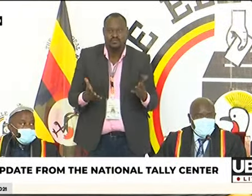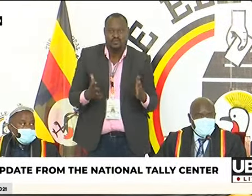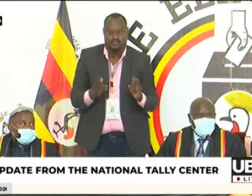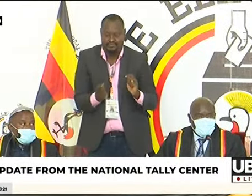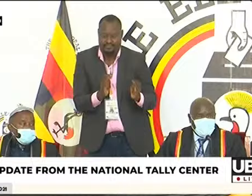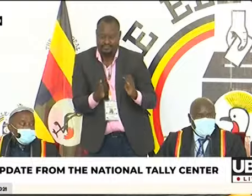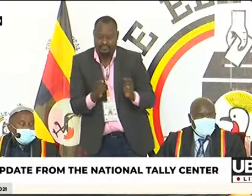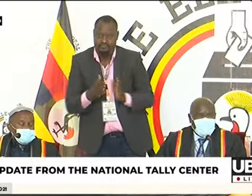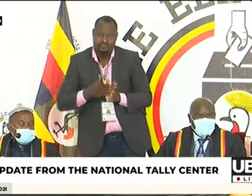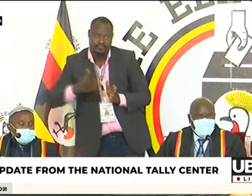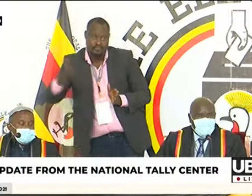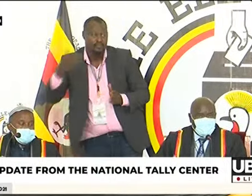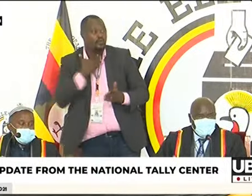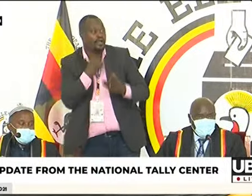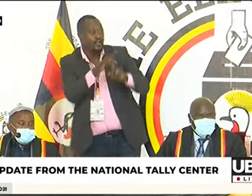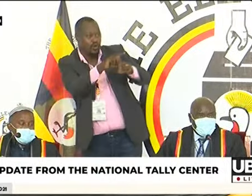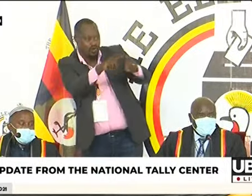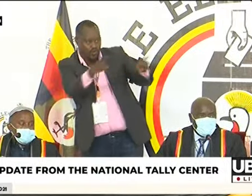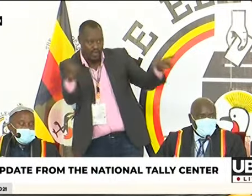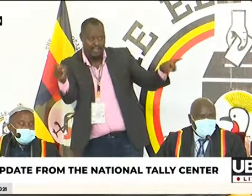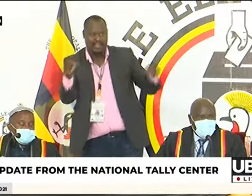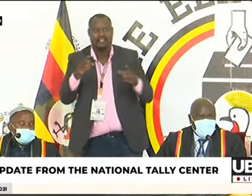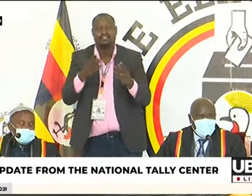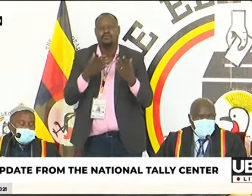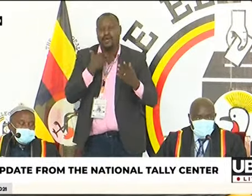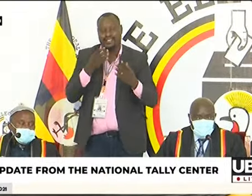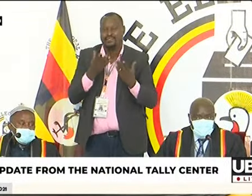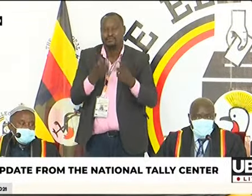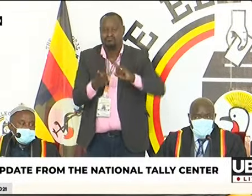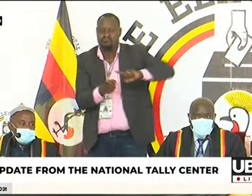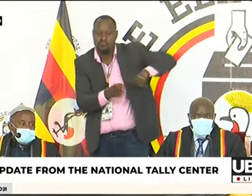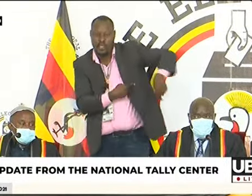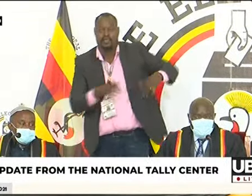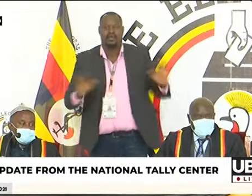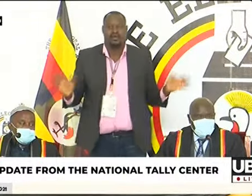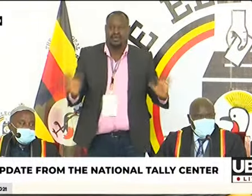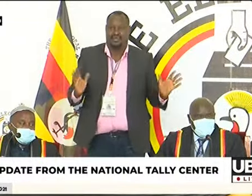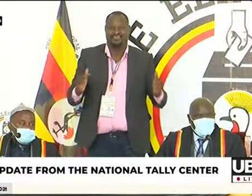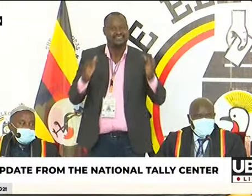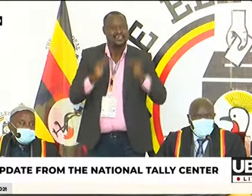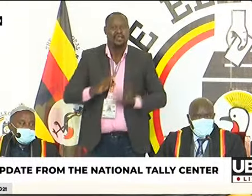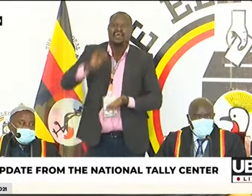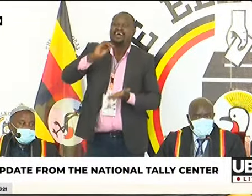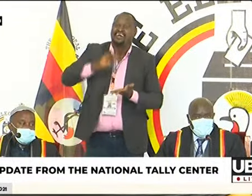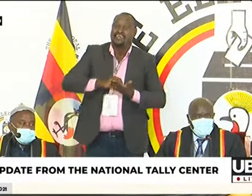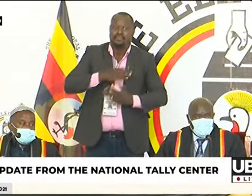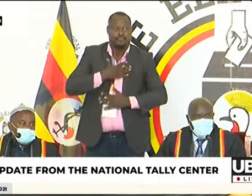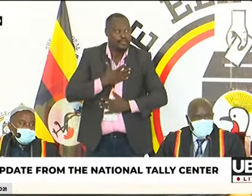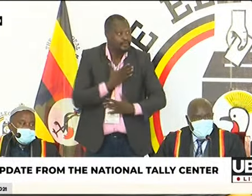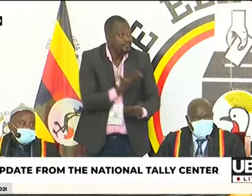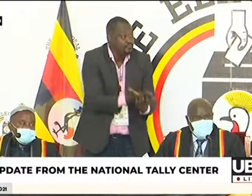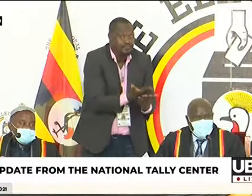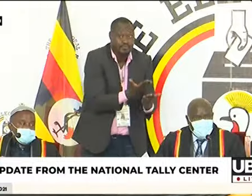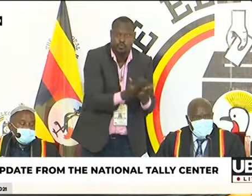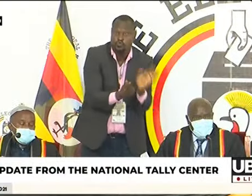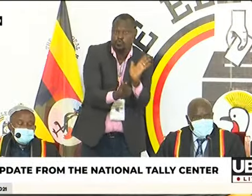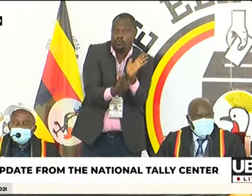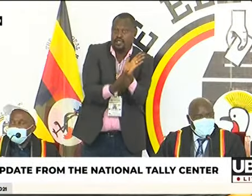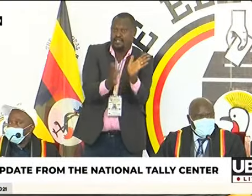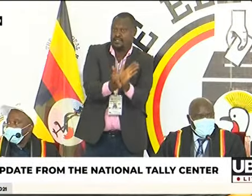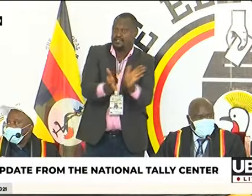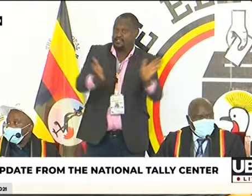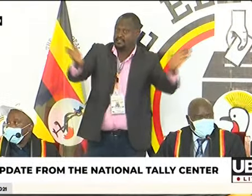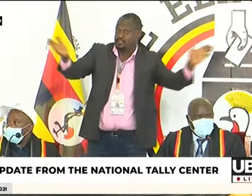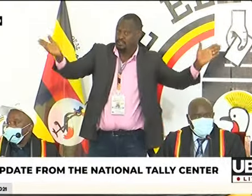that everybody is part and parcel of this process. Once again, I want to appeal to the people of Uganda that as